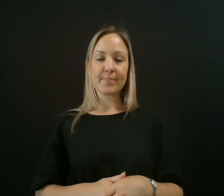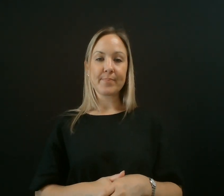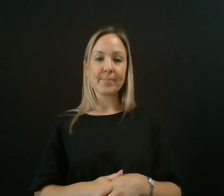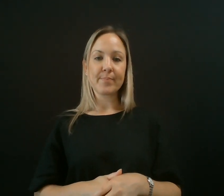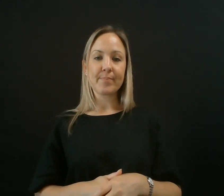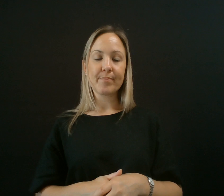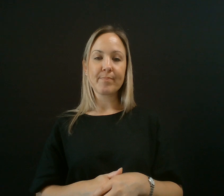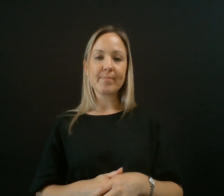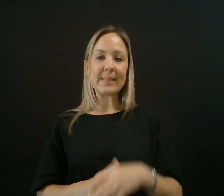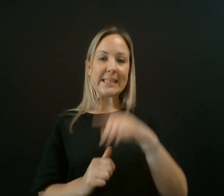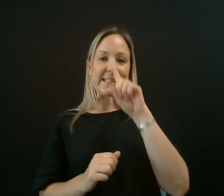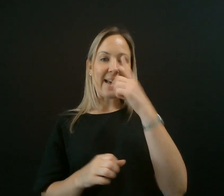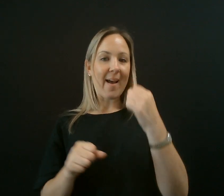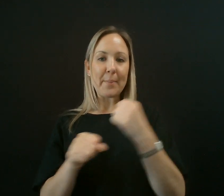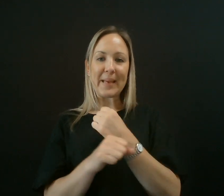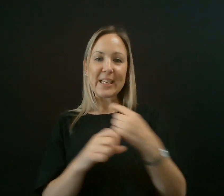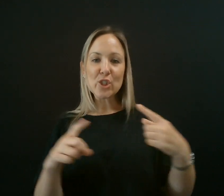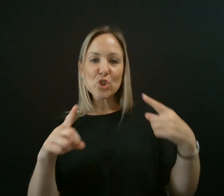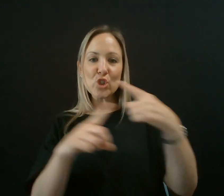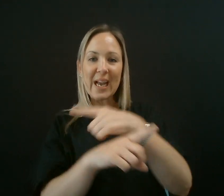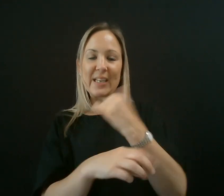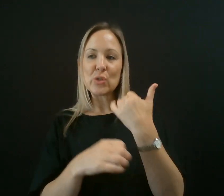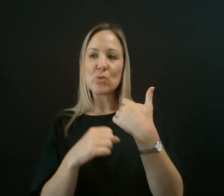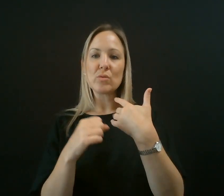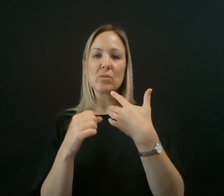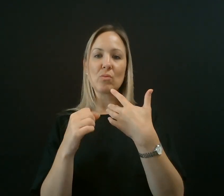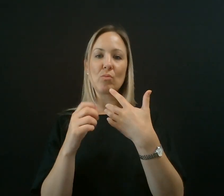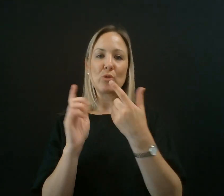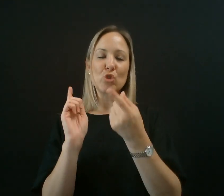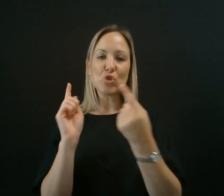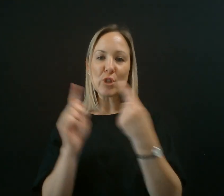make alterations or additions without permission,